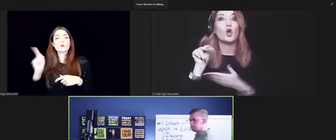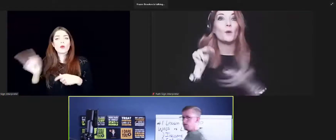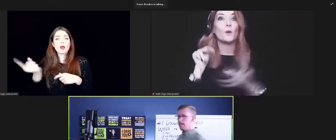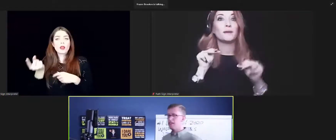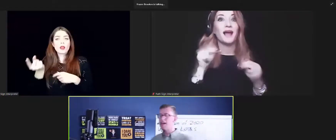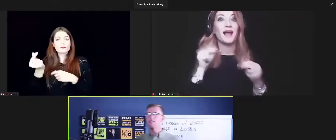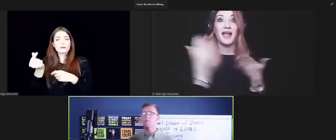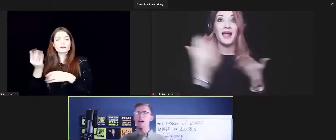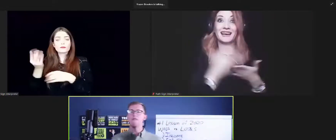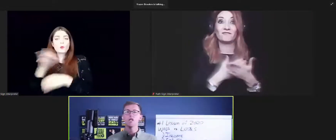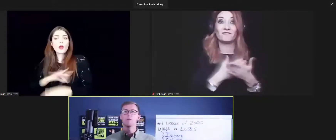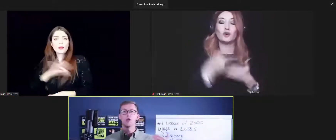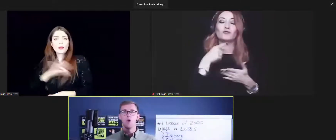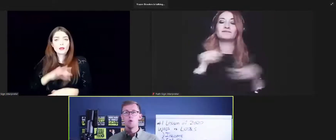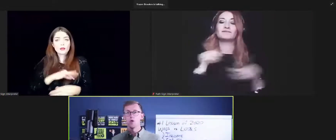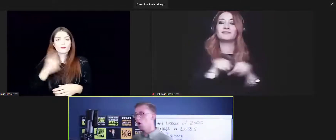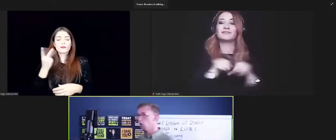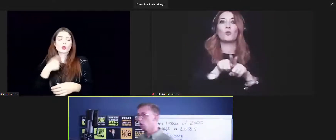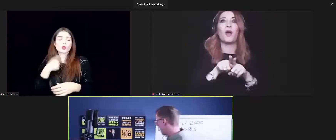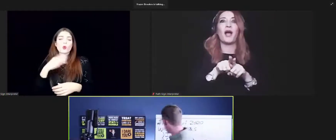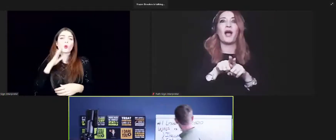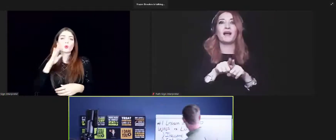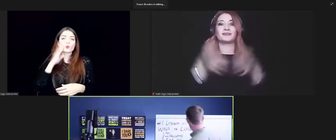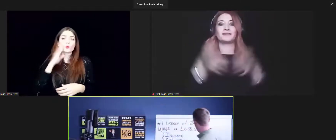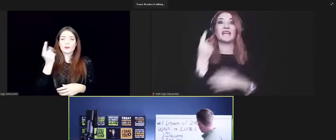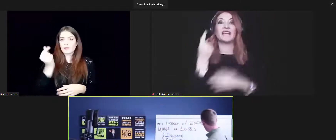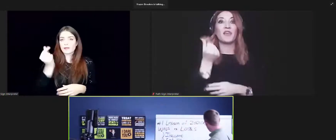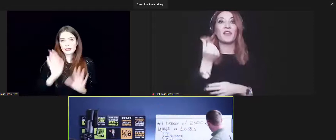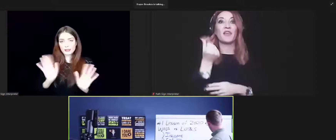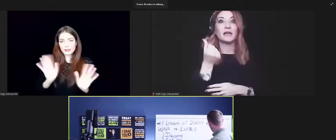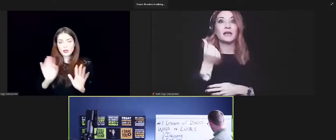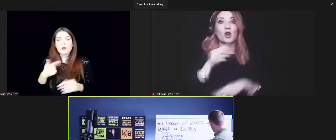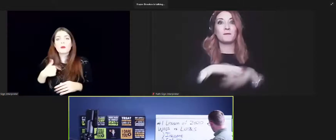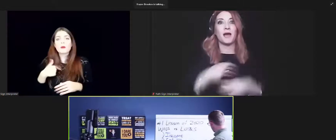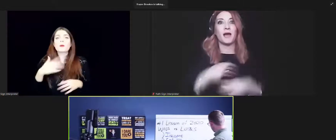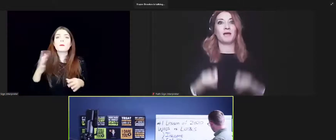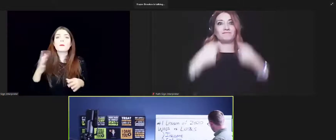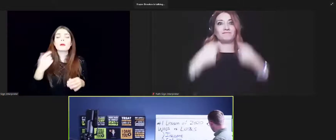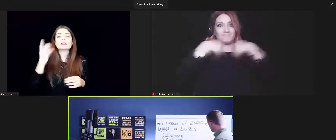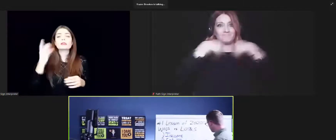the level of my investment grows, what I've identified,